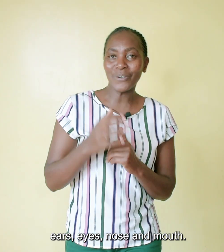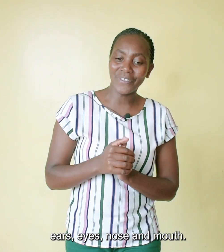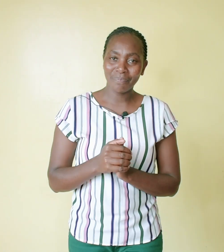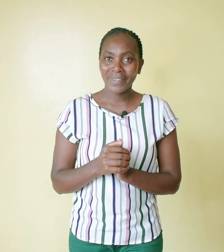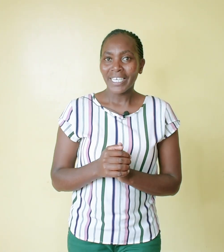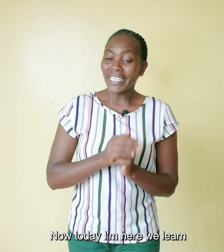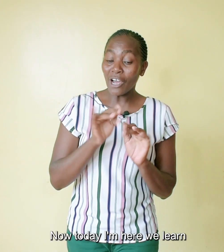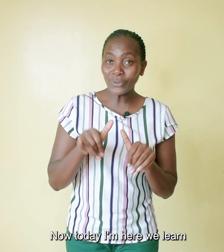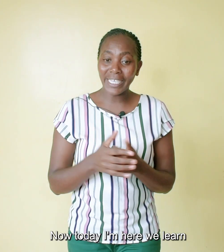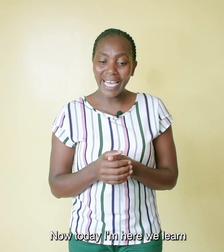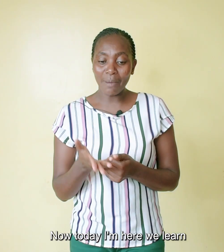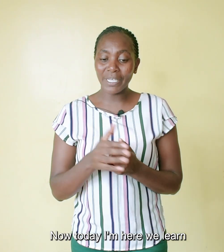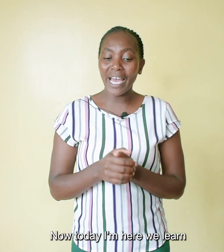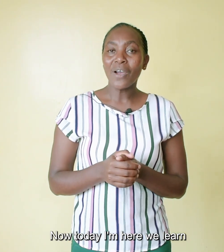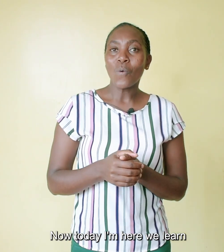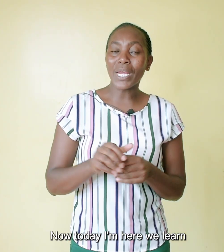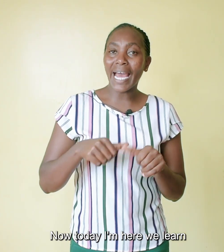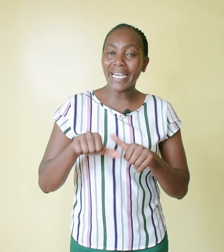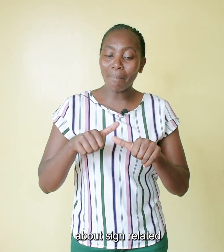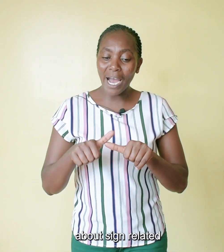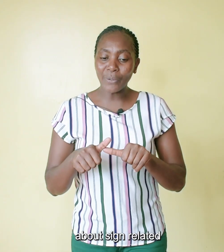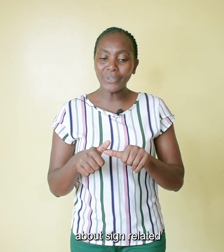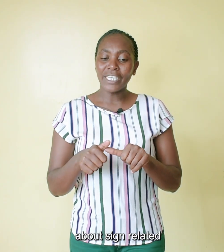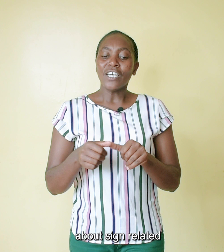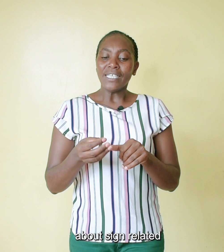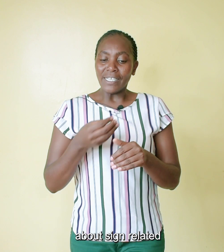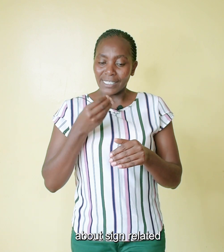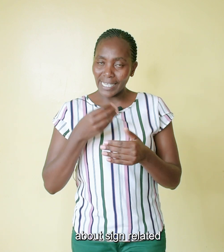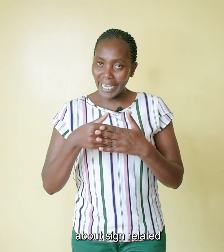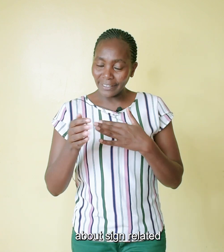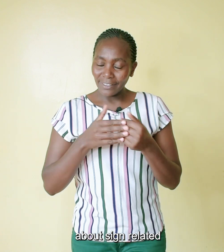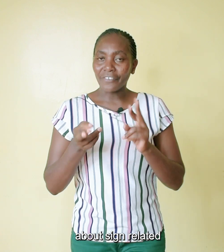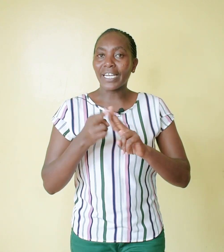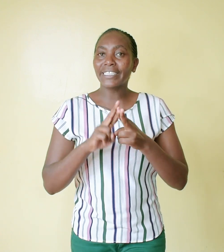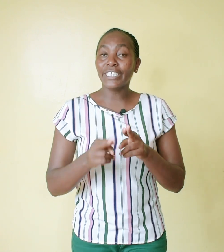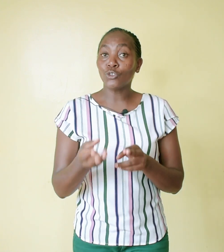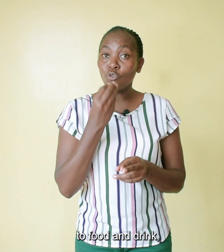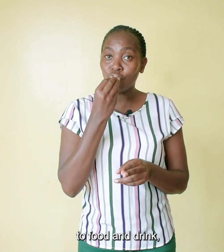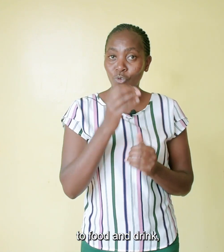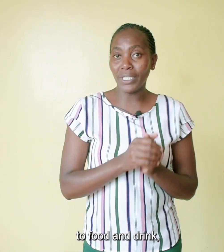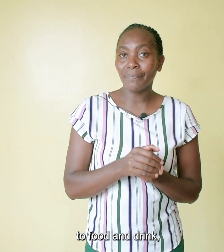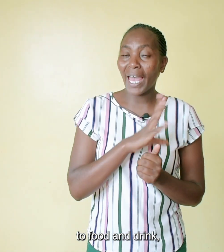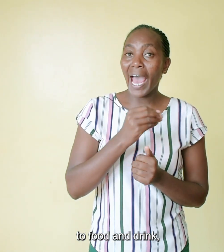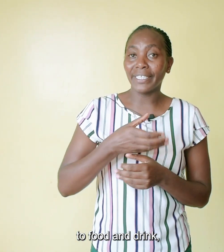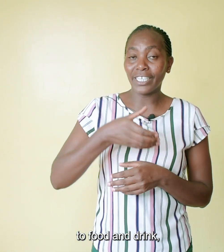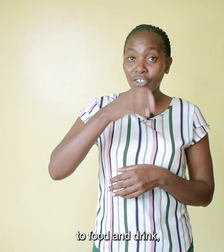mouth. Now today I am here, we learn about sign related to food and